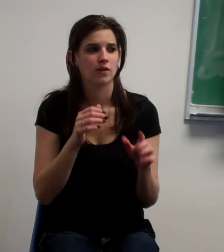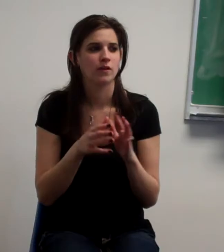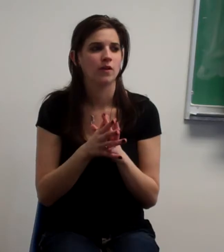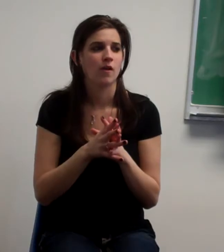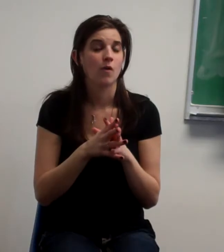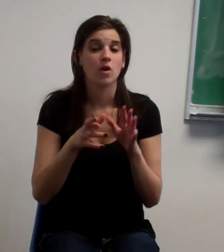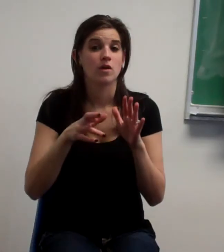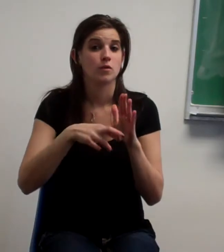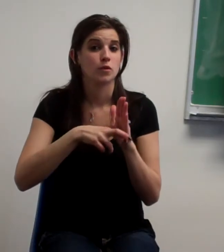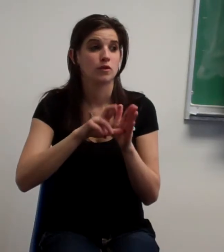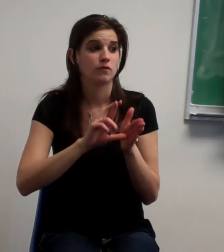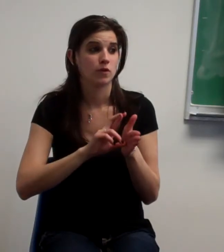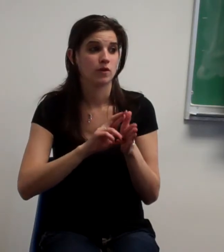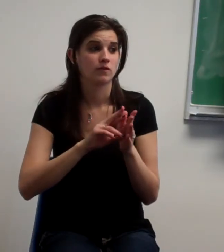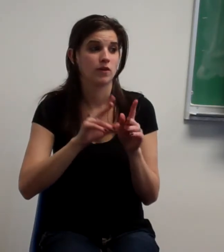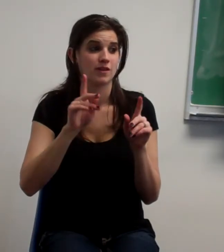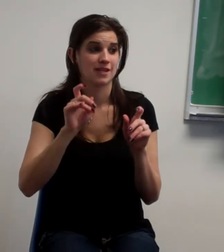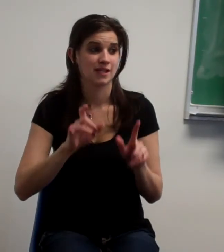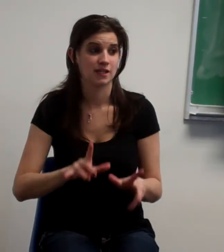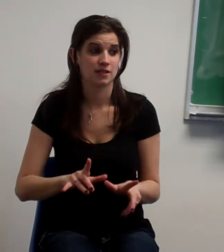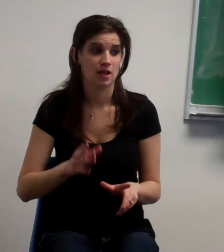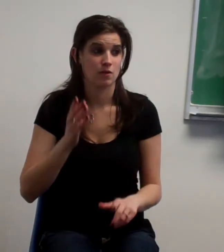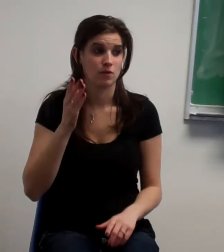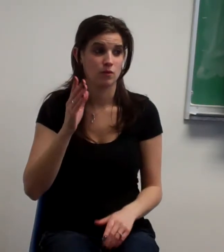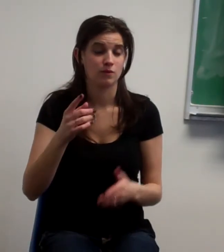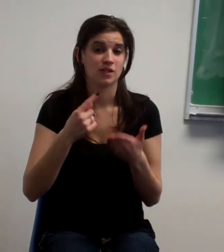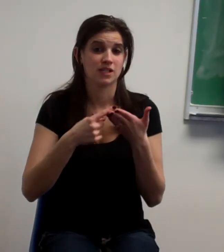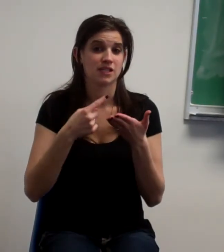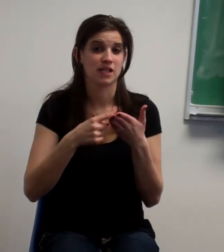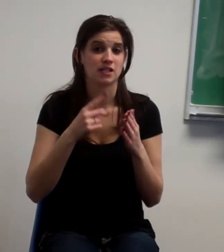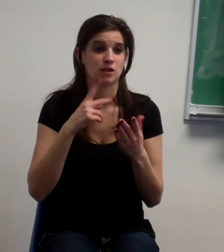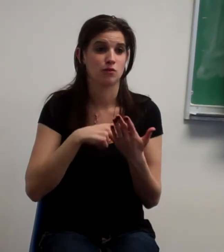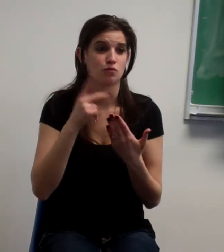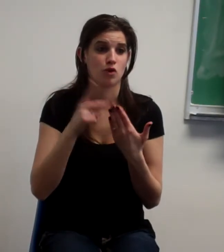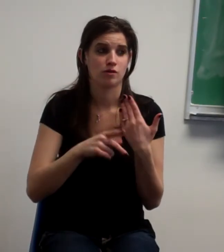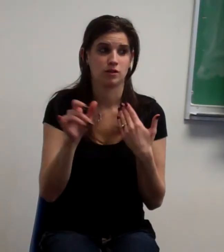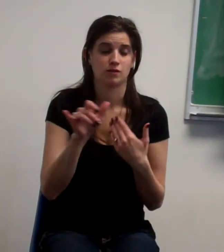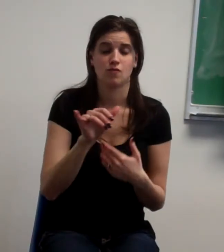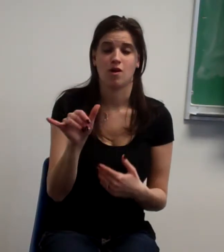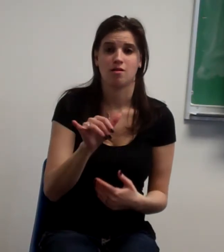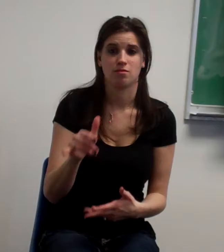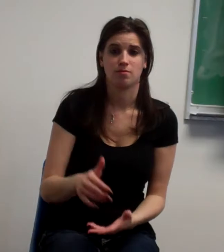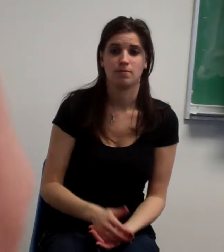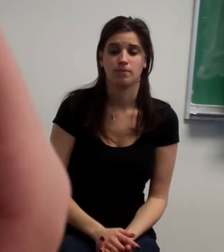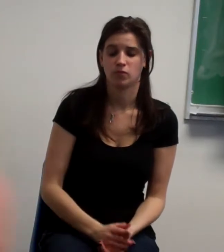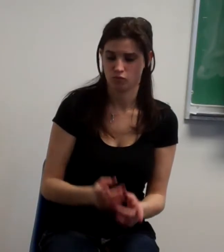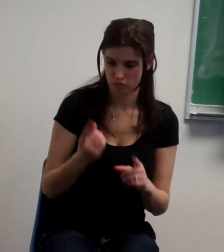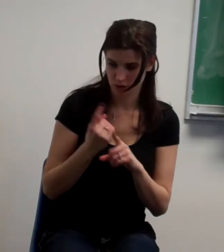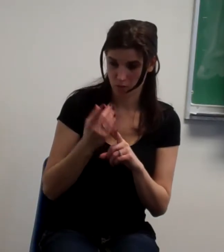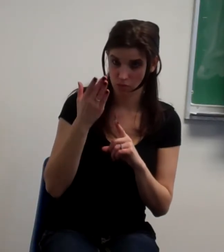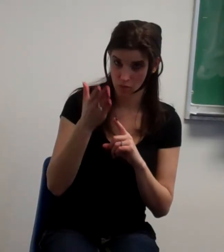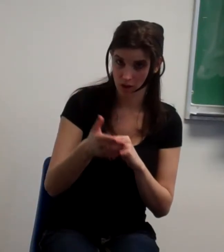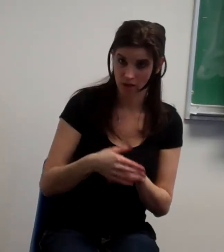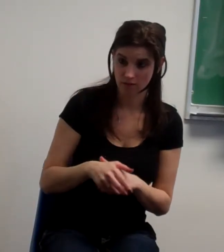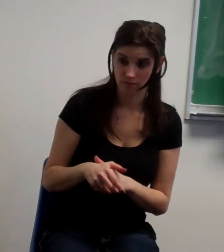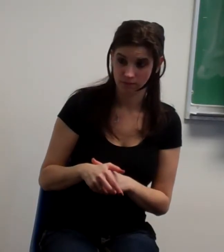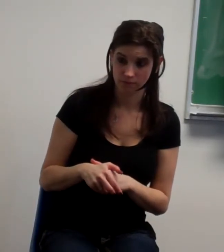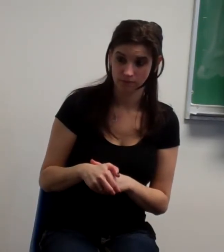for the exam, we're going to be talking about like the projects. Yeah, we will. As I've said to everyone several times, is just make sure that you